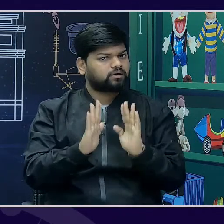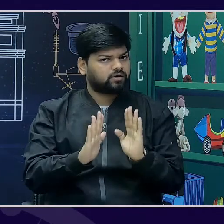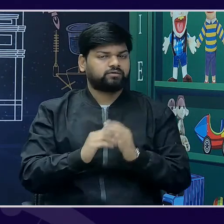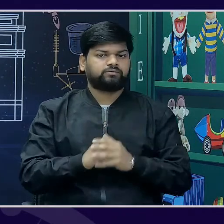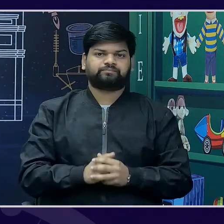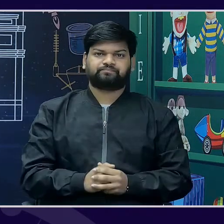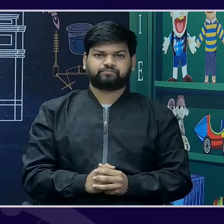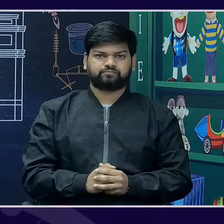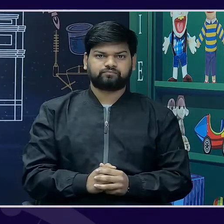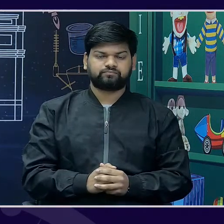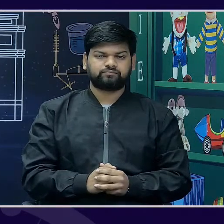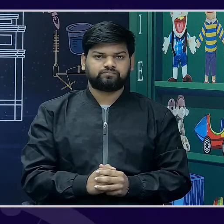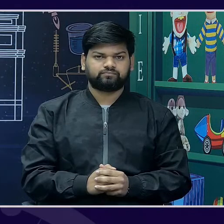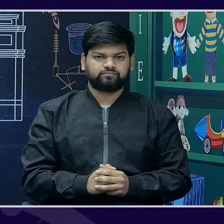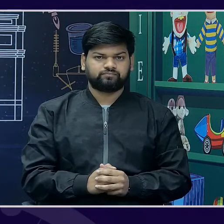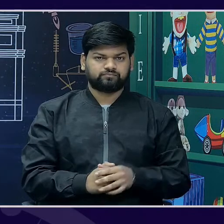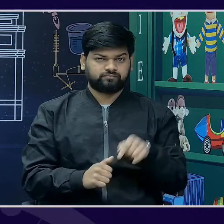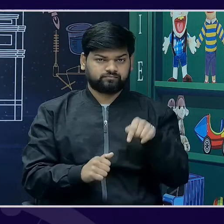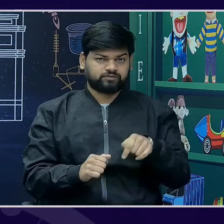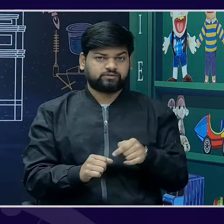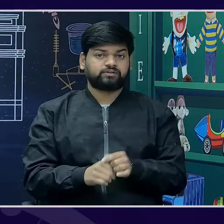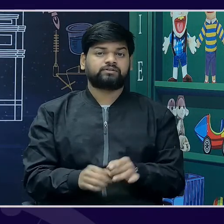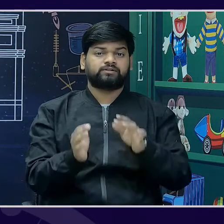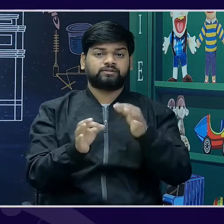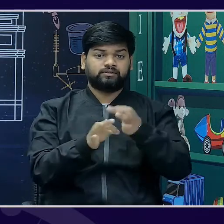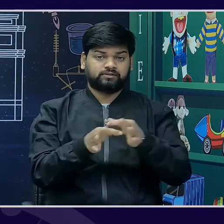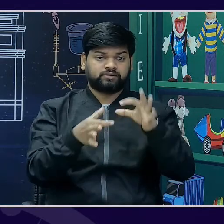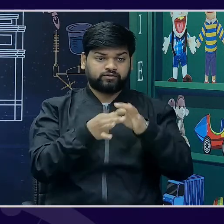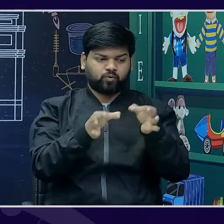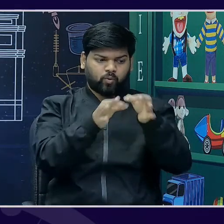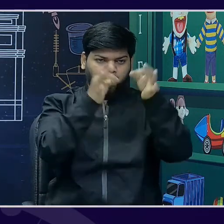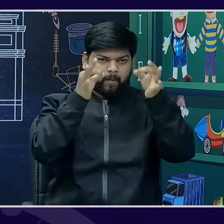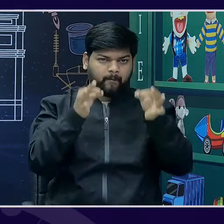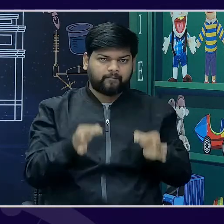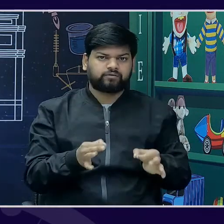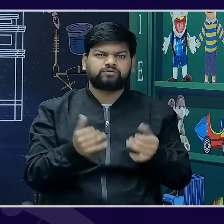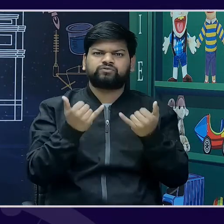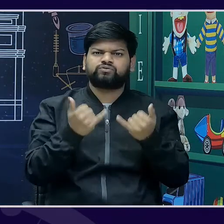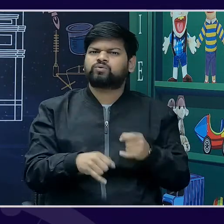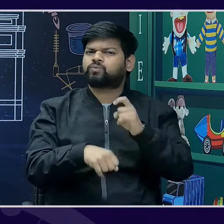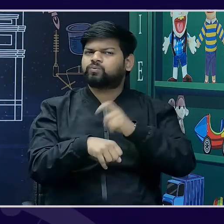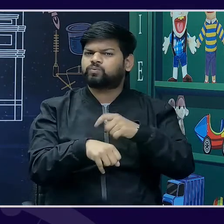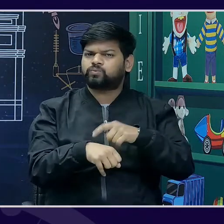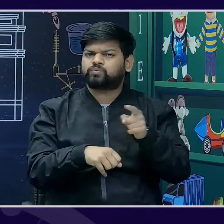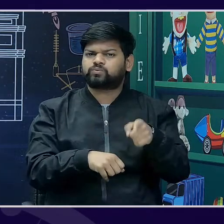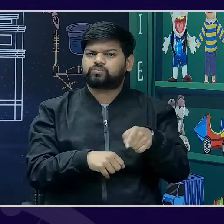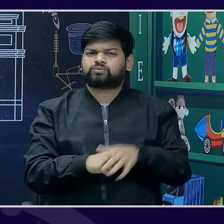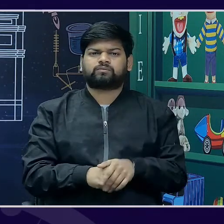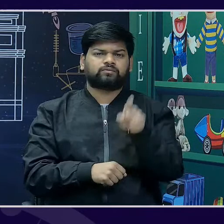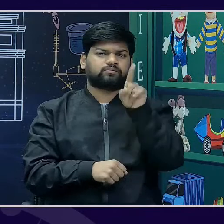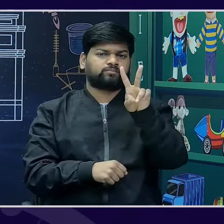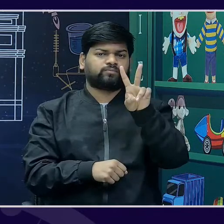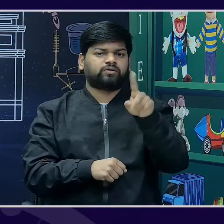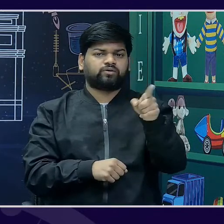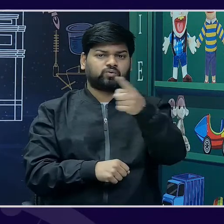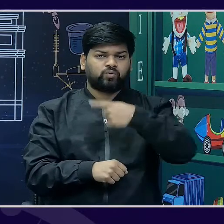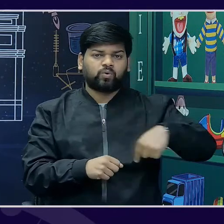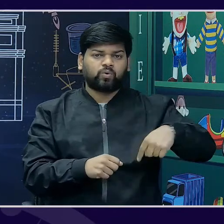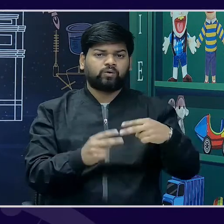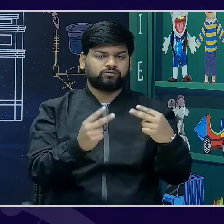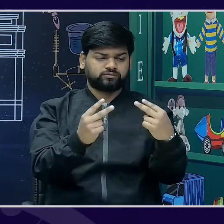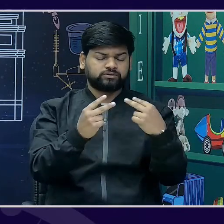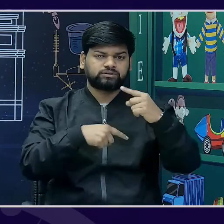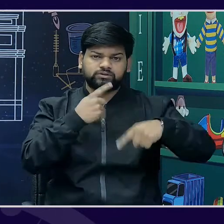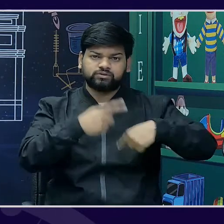are well versed with. It is NCRT Official. So it's around 12 noon at your watch, and regularly from 12 till